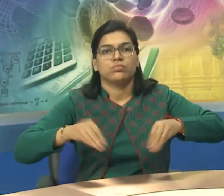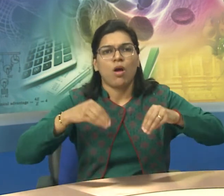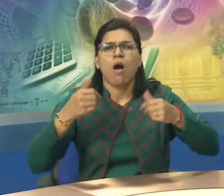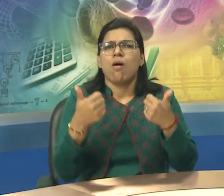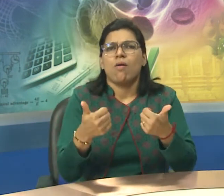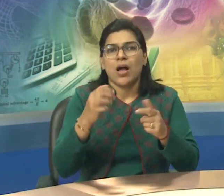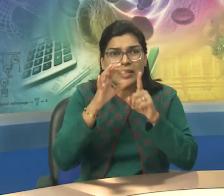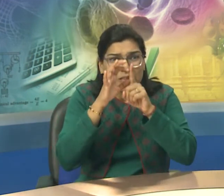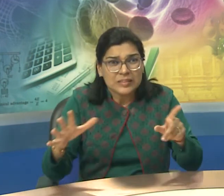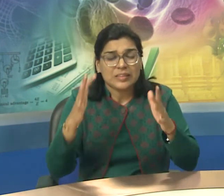reduces the risk